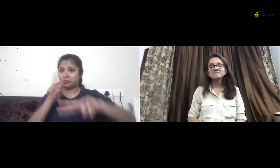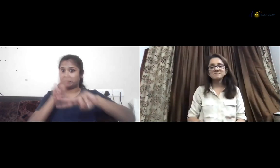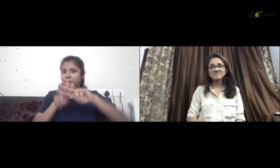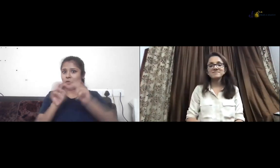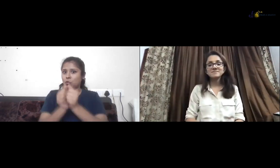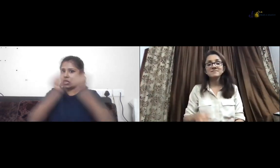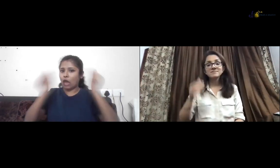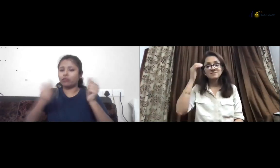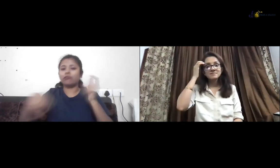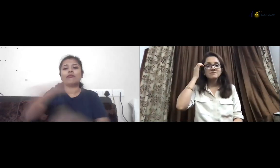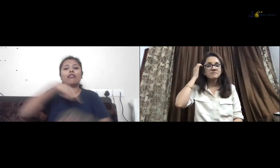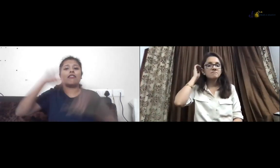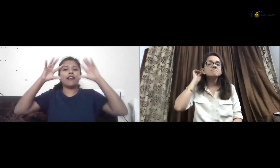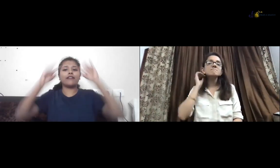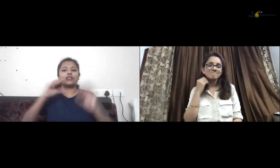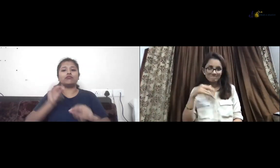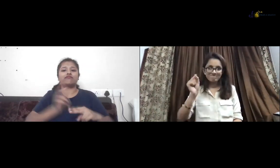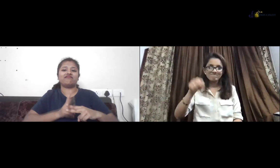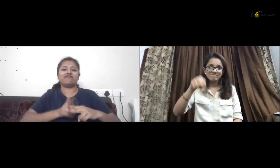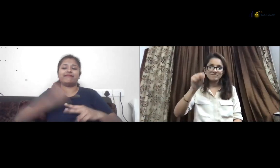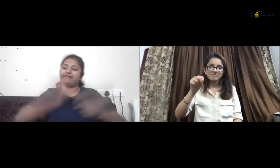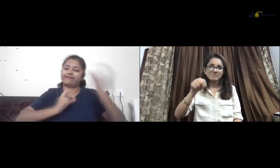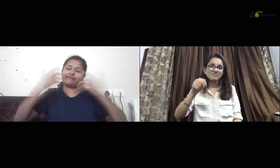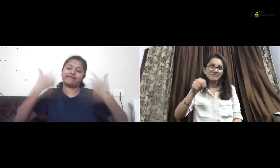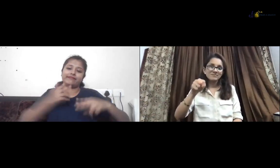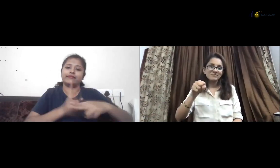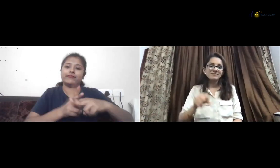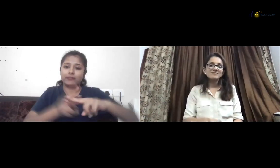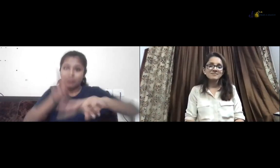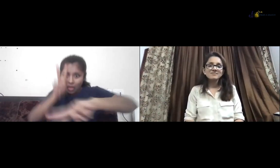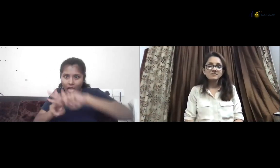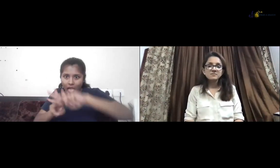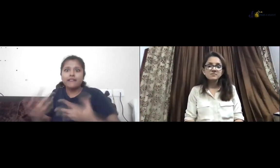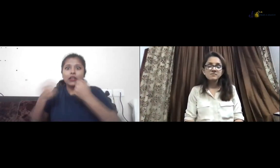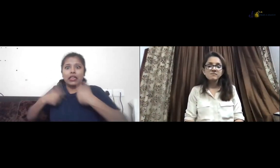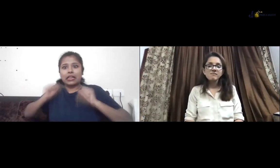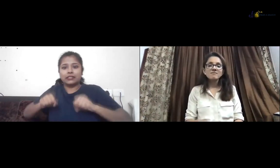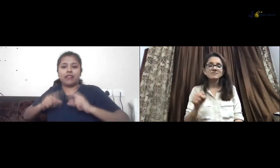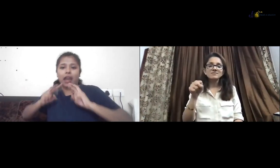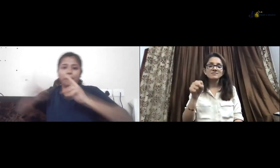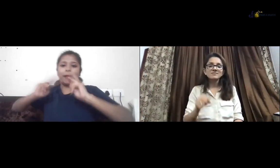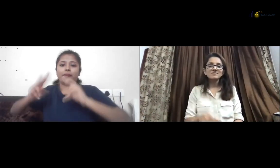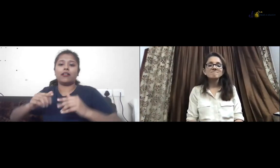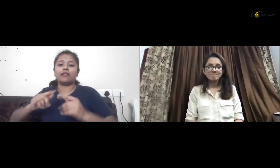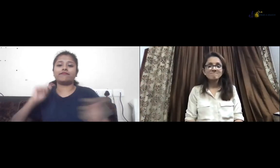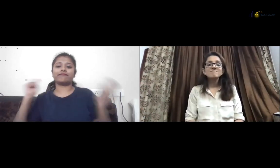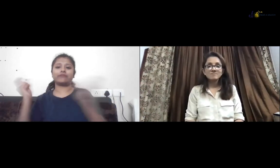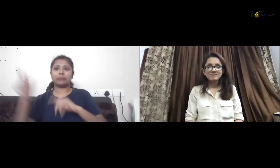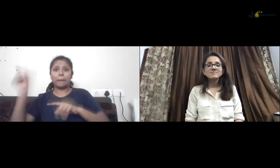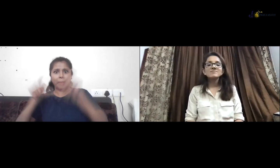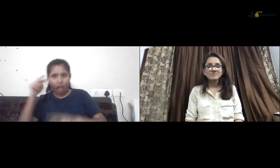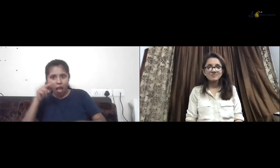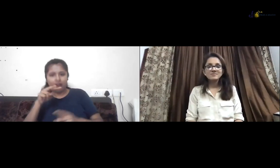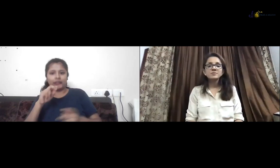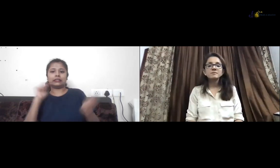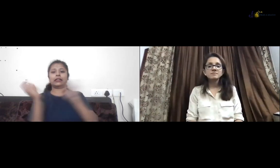important. So without hashtag, maybe people would go in their life and they would be accepting all the